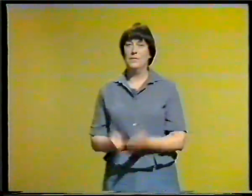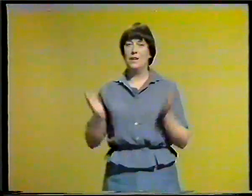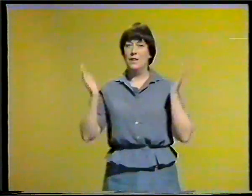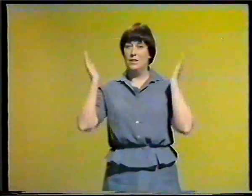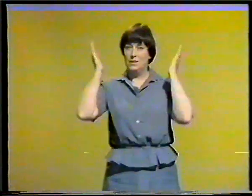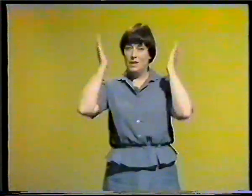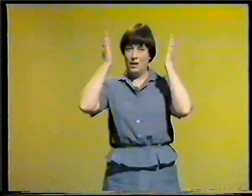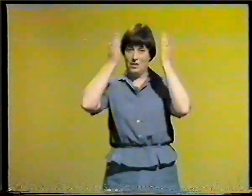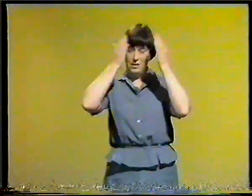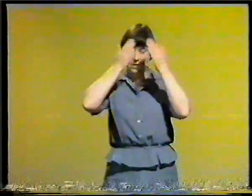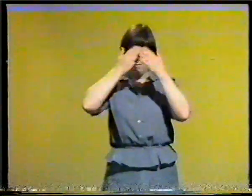Night,